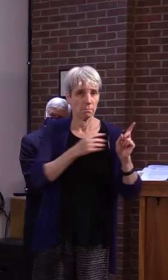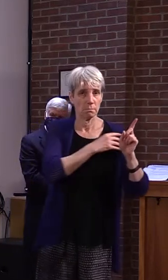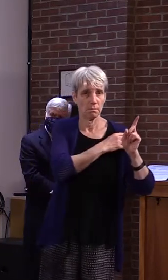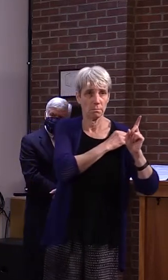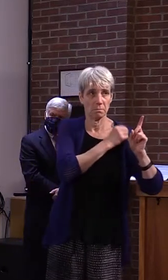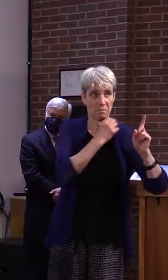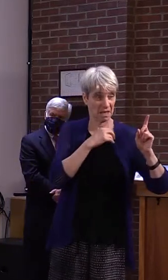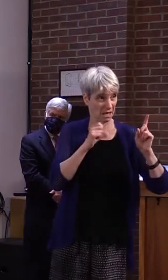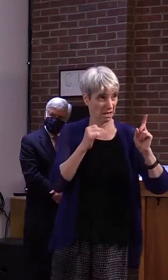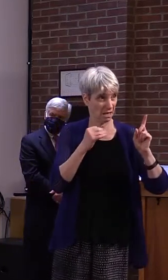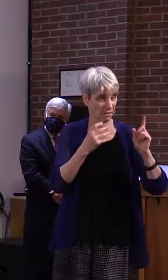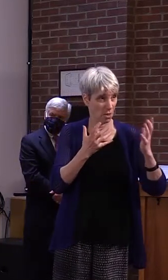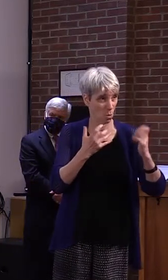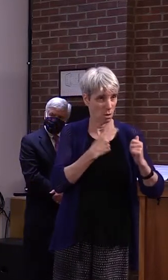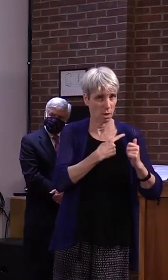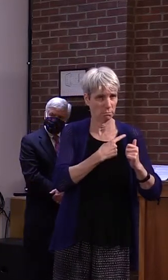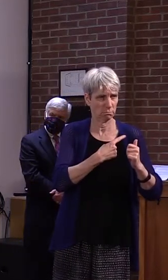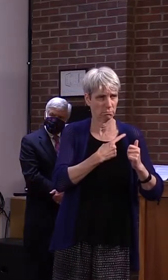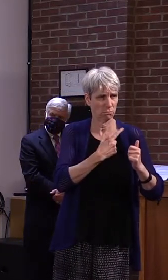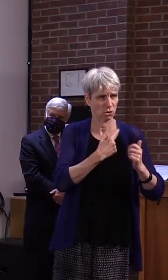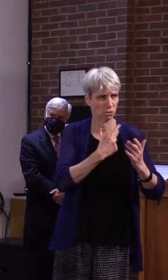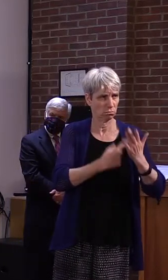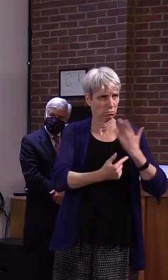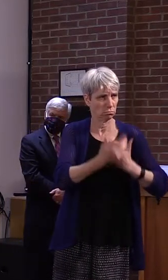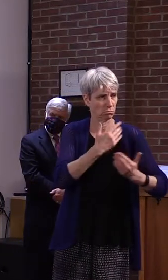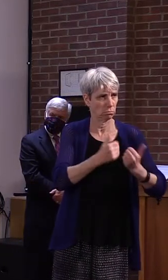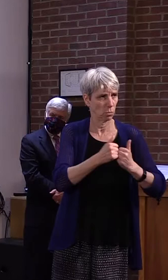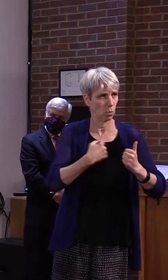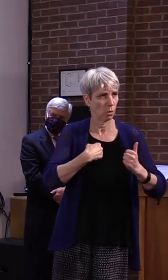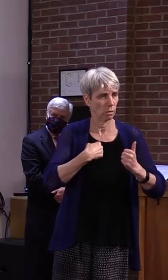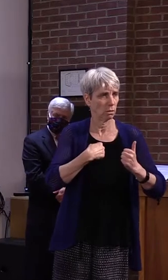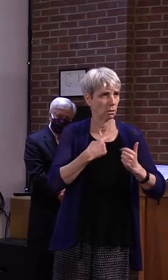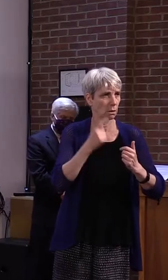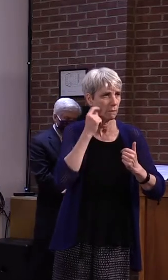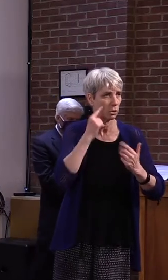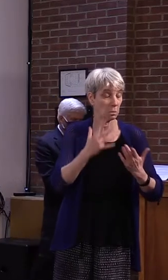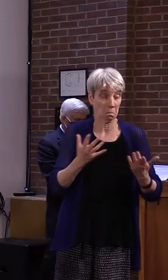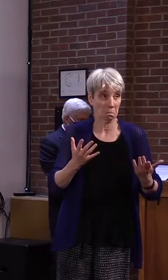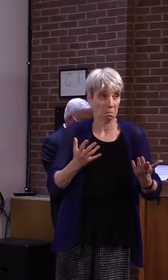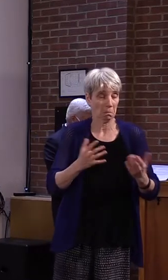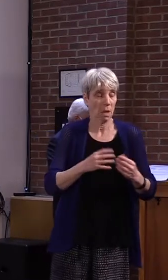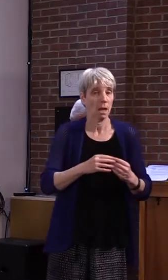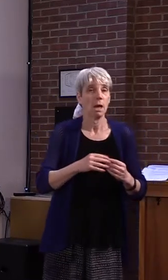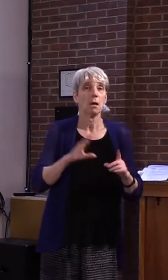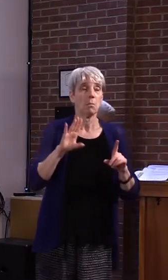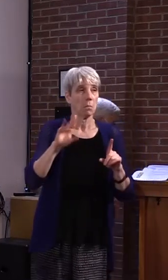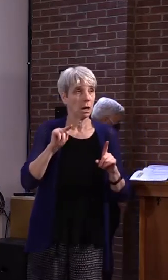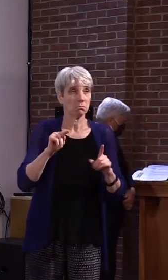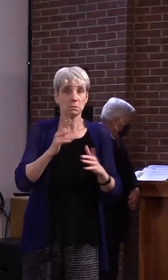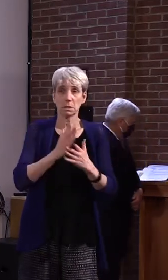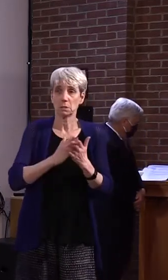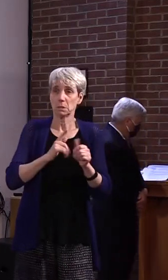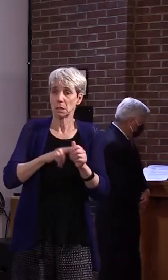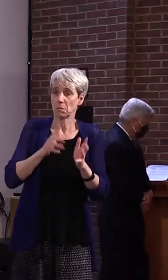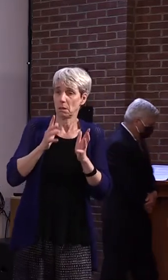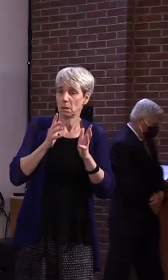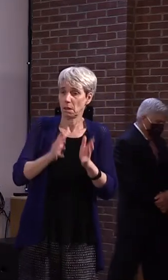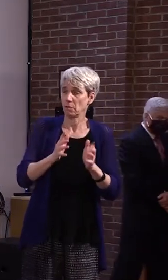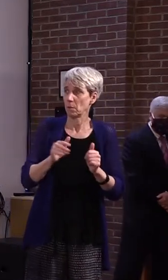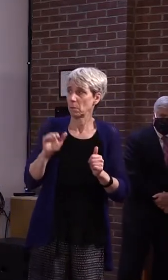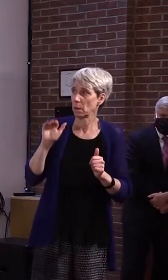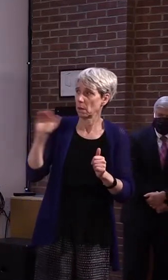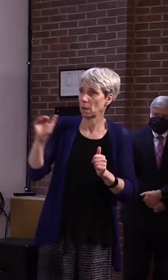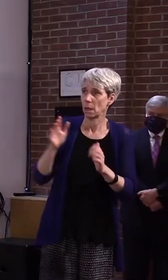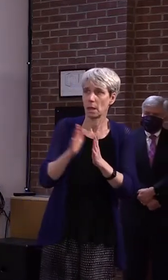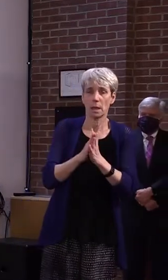we should have worked together to provide for that. But again, there's still a time. I'm not sure. I might ask